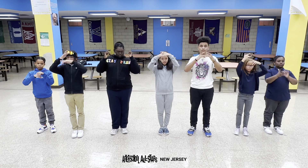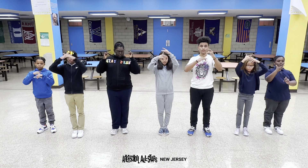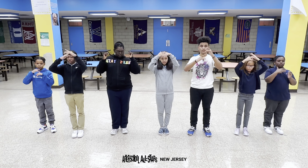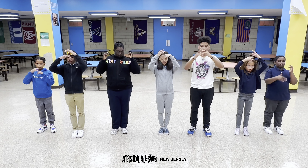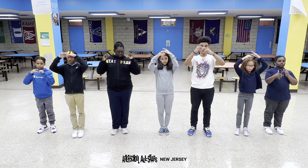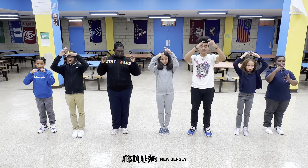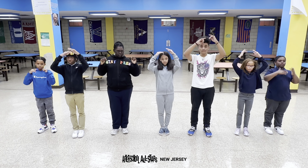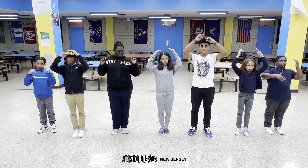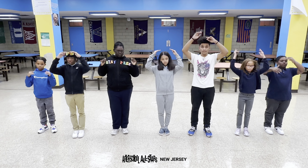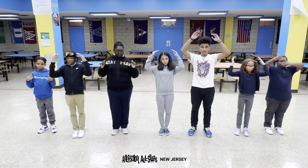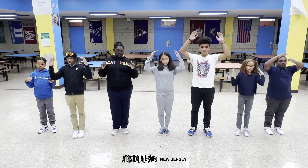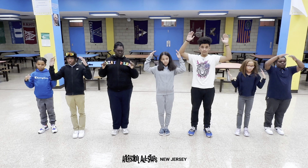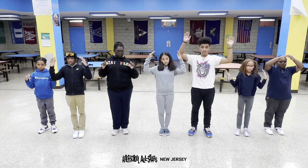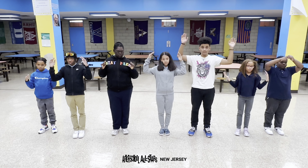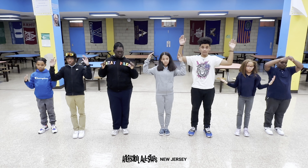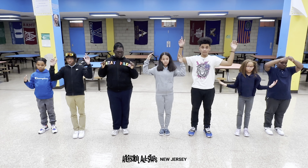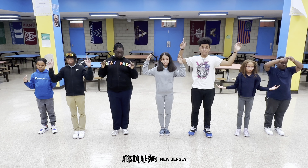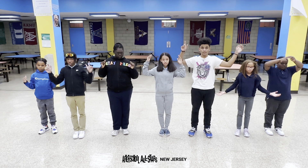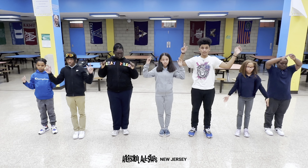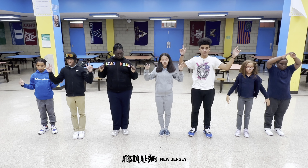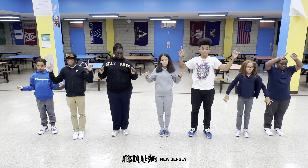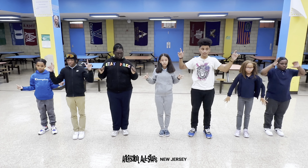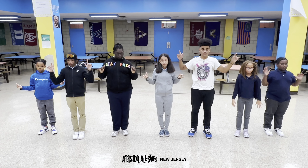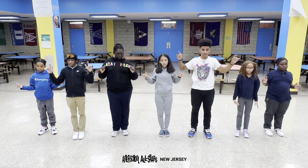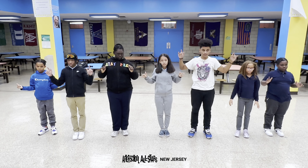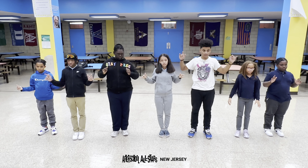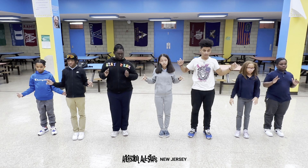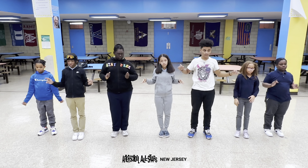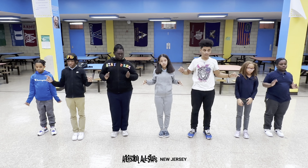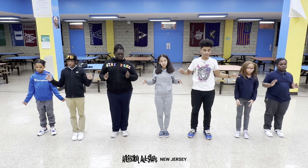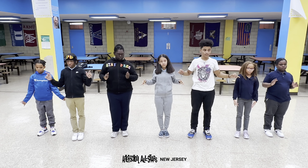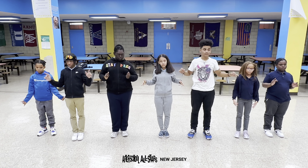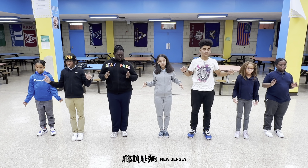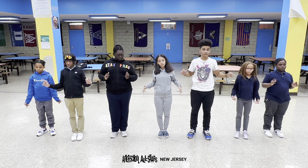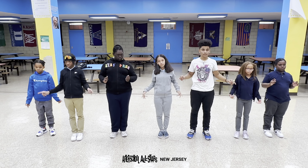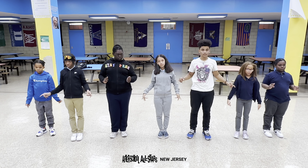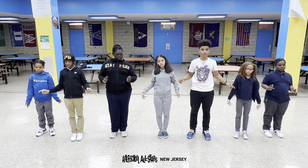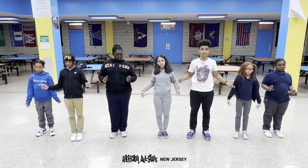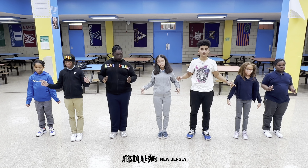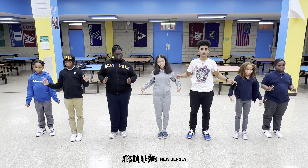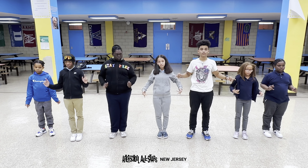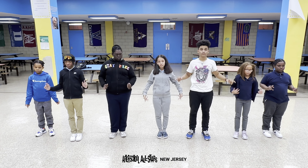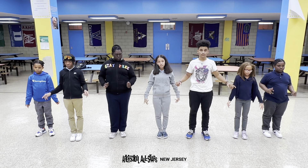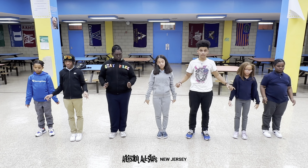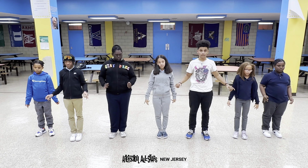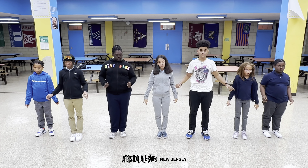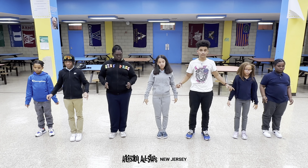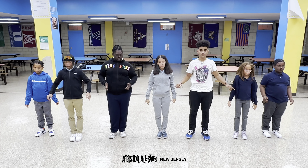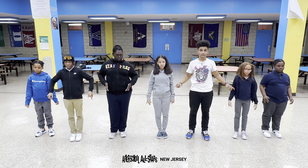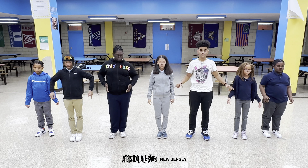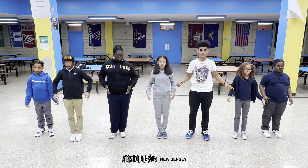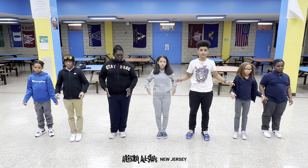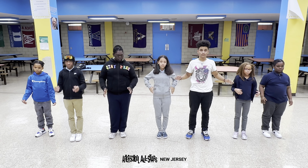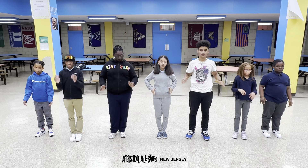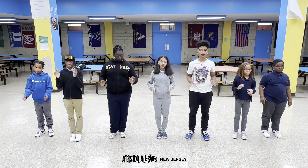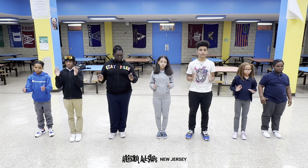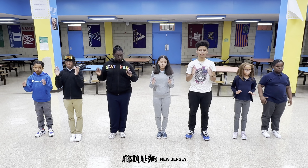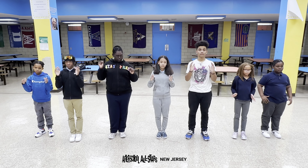rise, high as the listening skies, let it